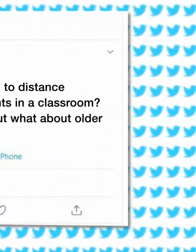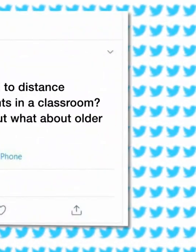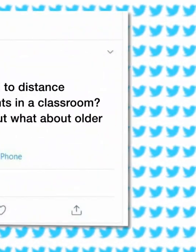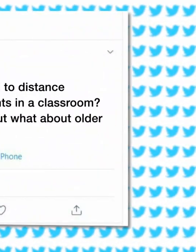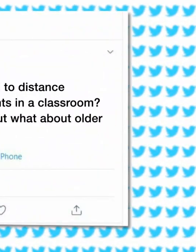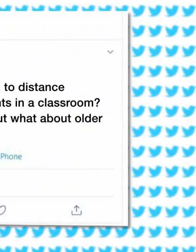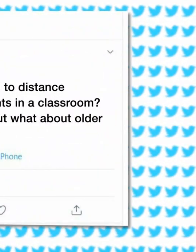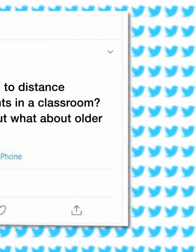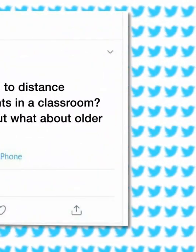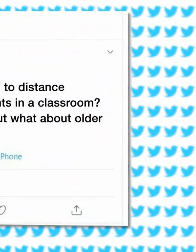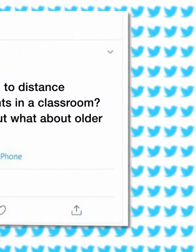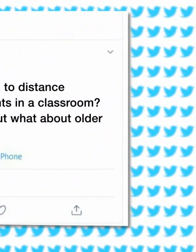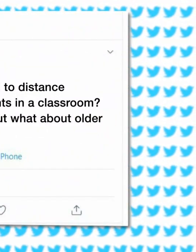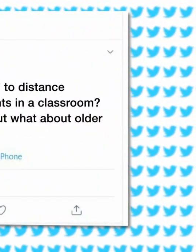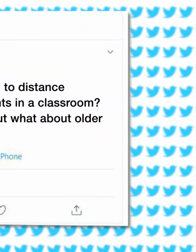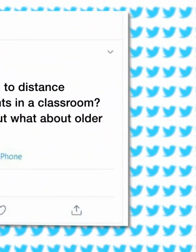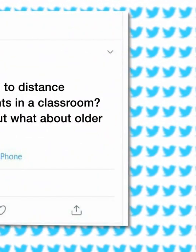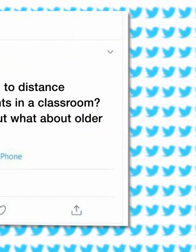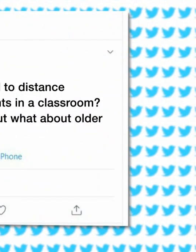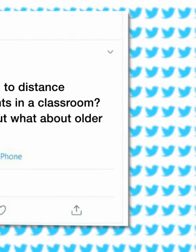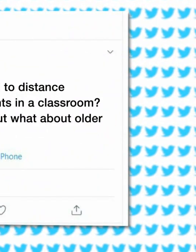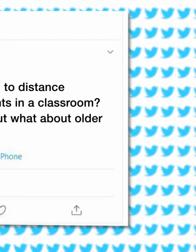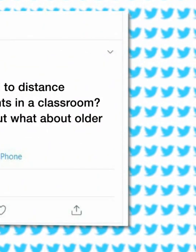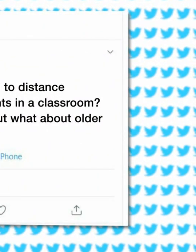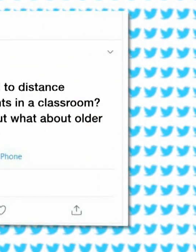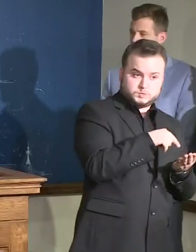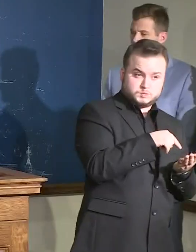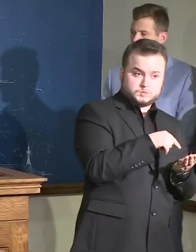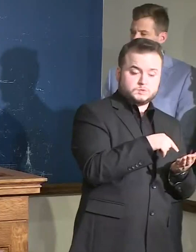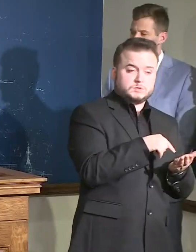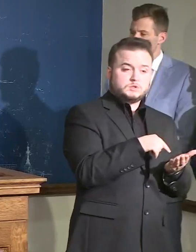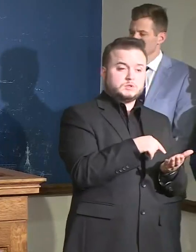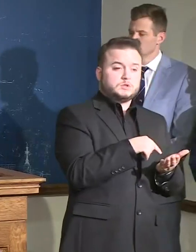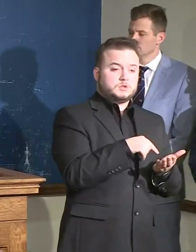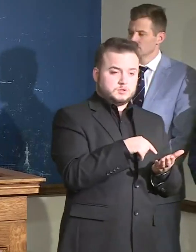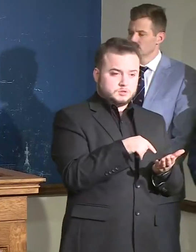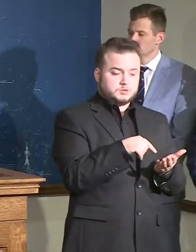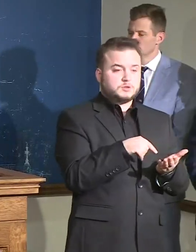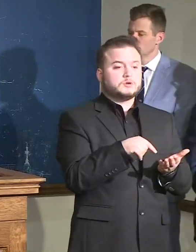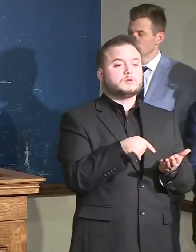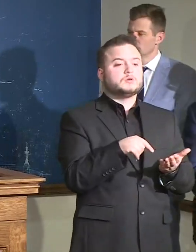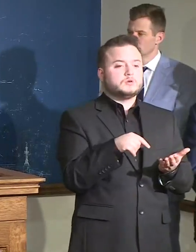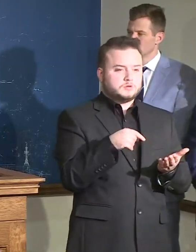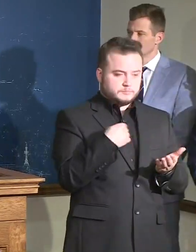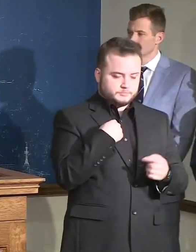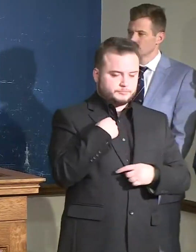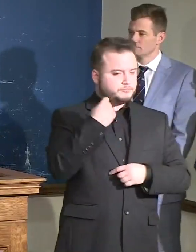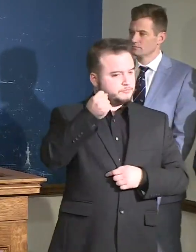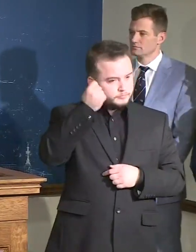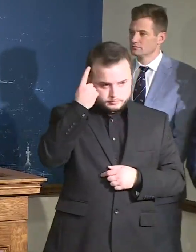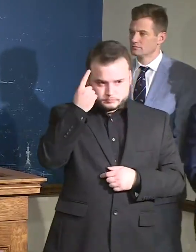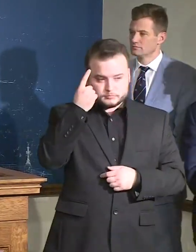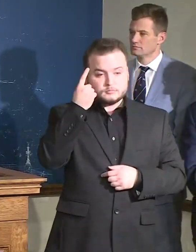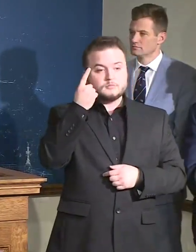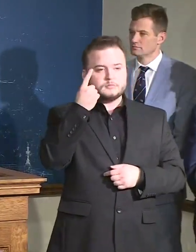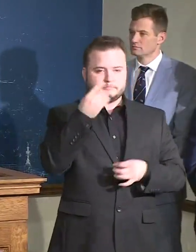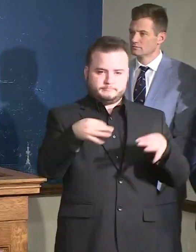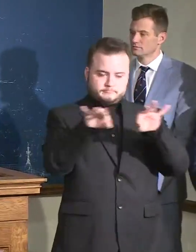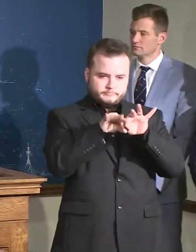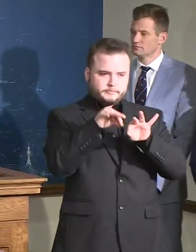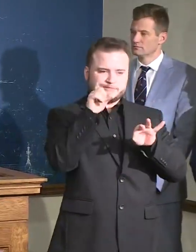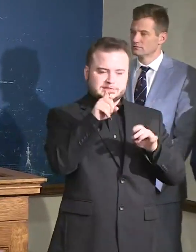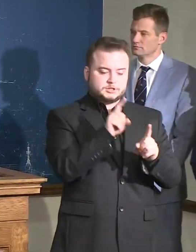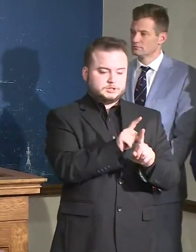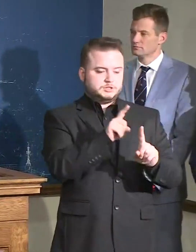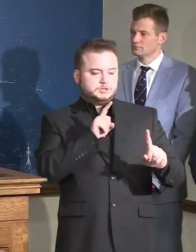ourselves when we have 50 students in a classroom? I understand when we put out social distancing issues